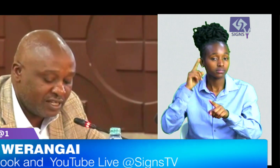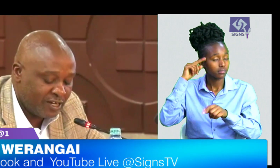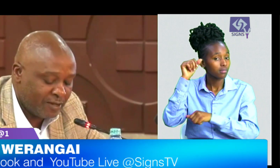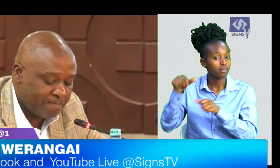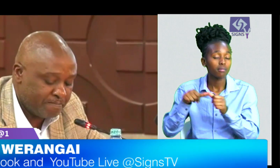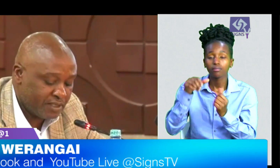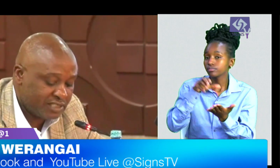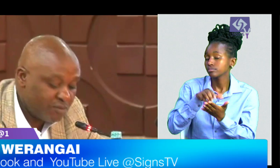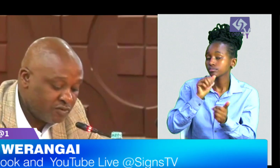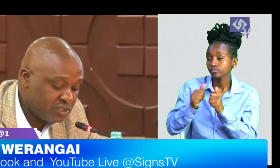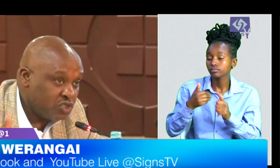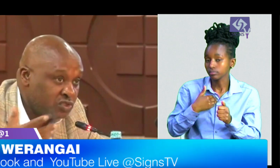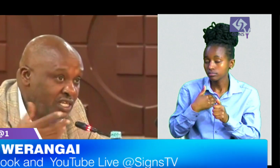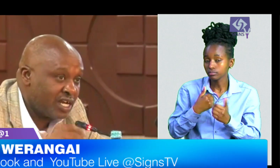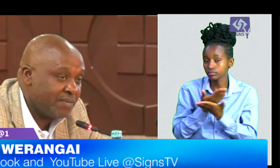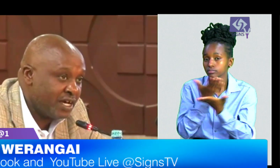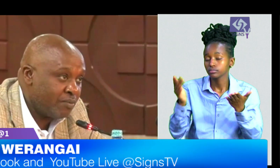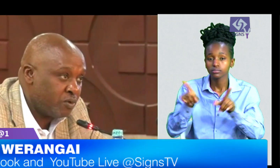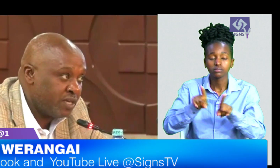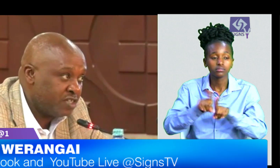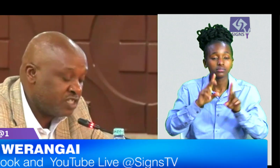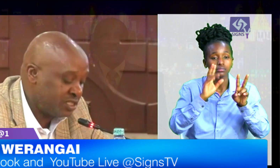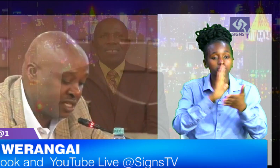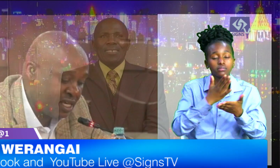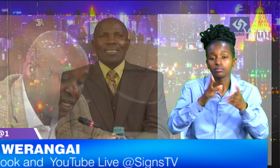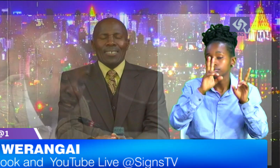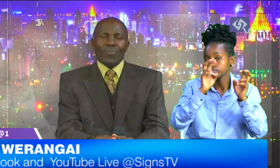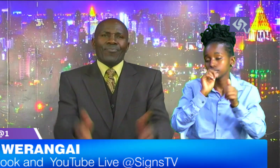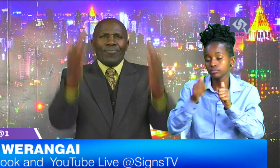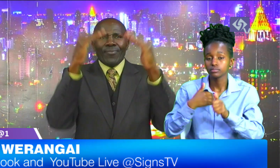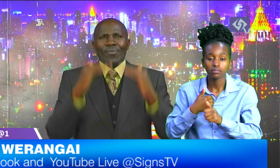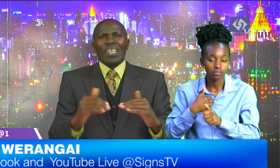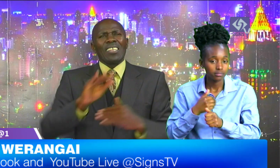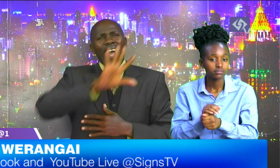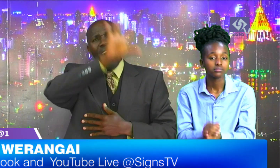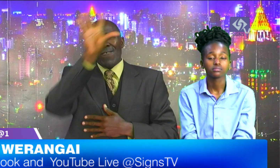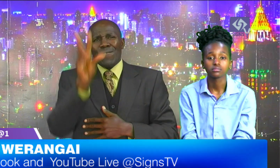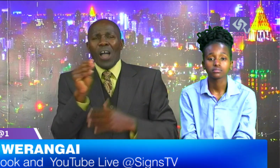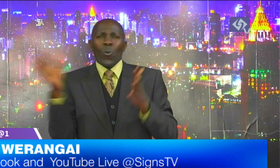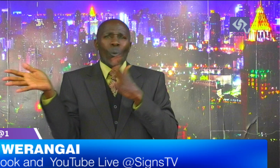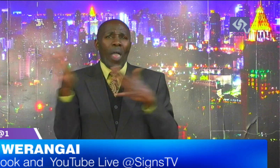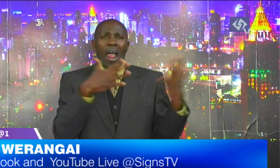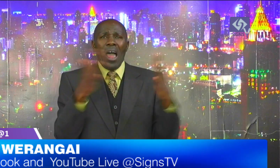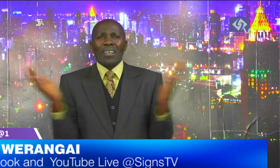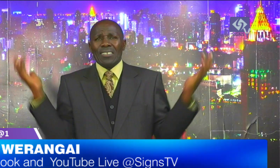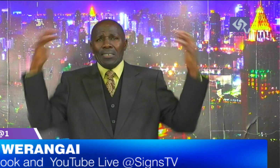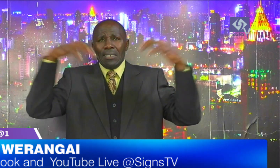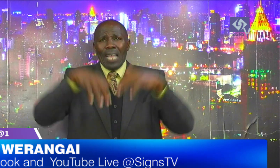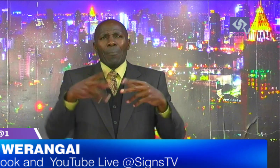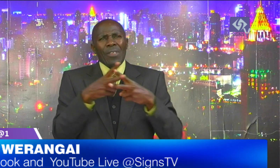then some of those issues that are coming up will be addressed. On to our next news item.